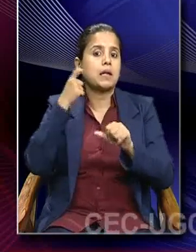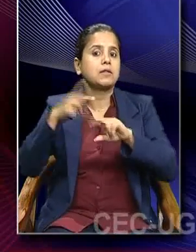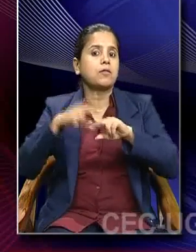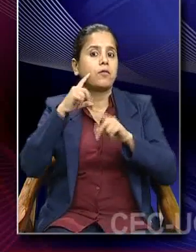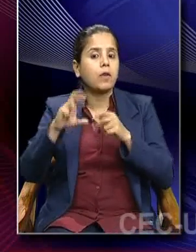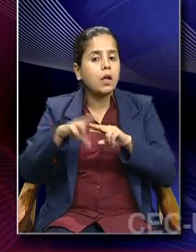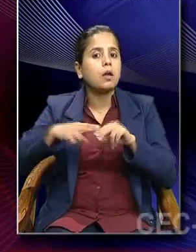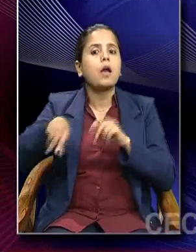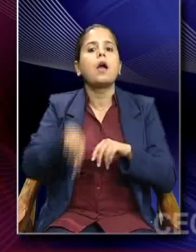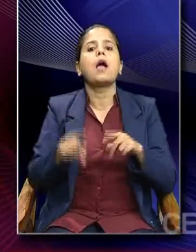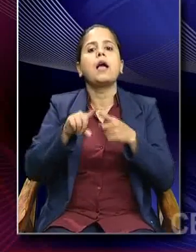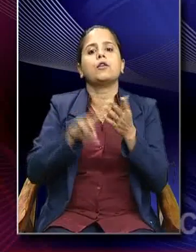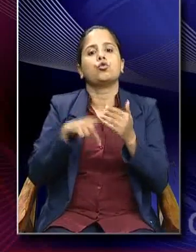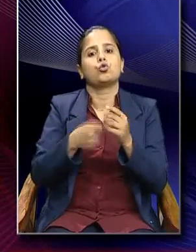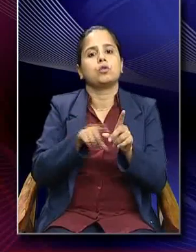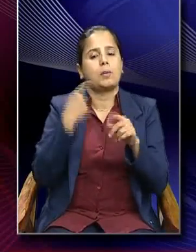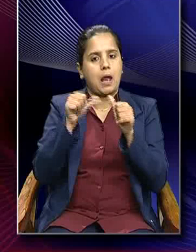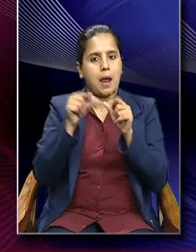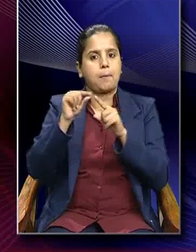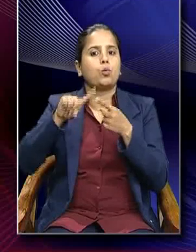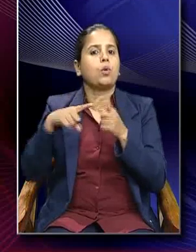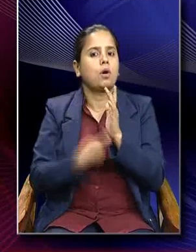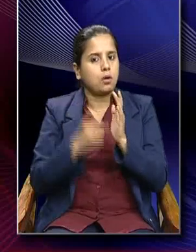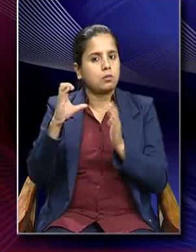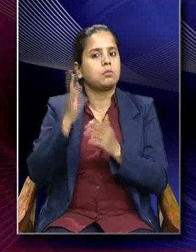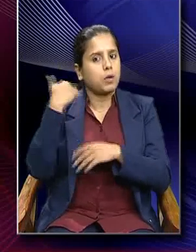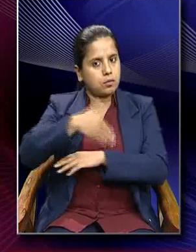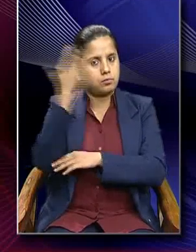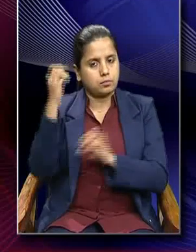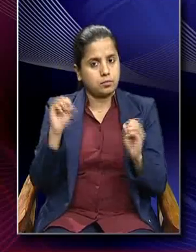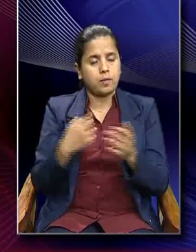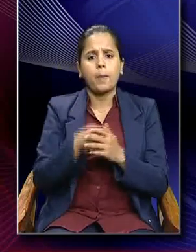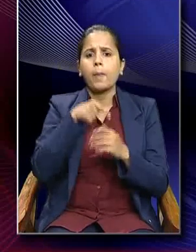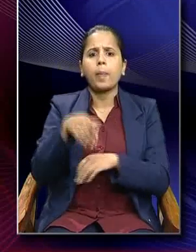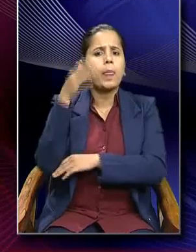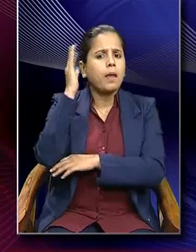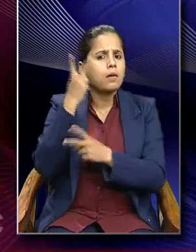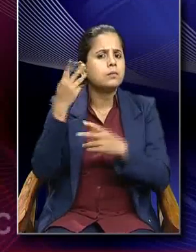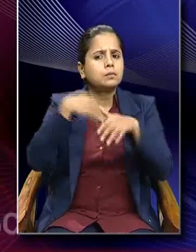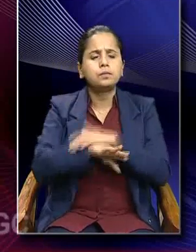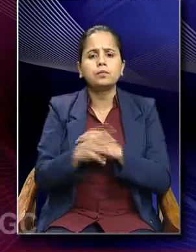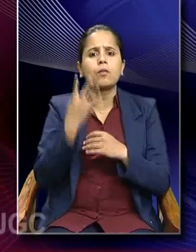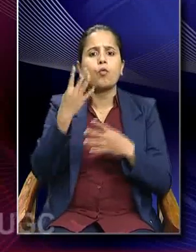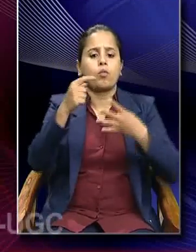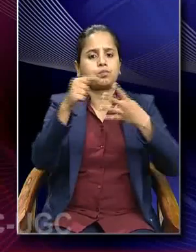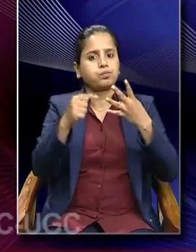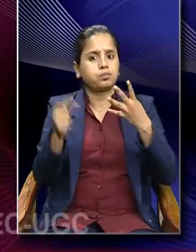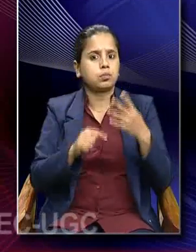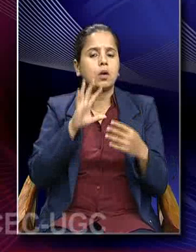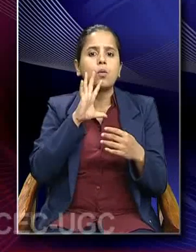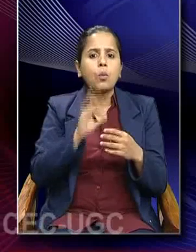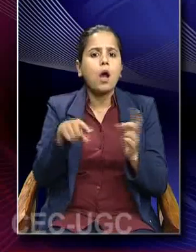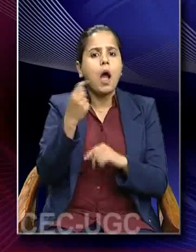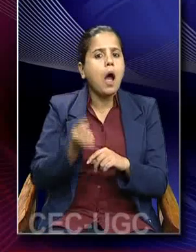in 2007. Now, this lecture takes these four dimensions to capture and